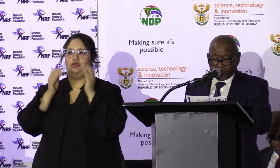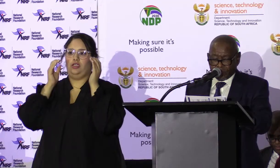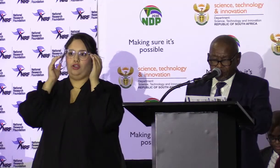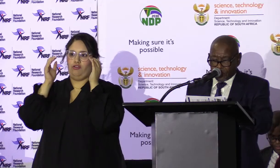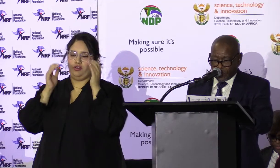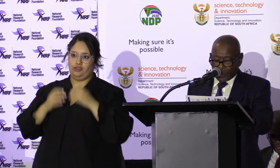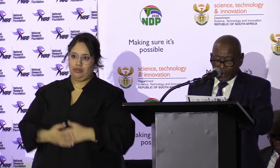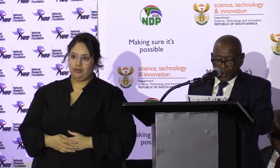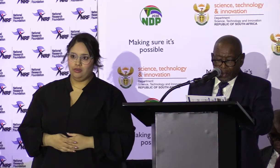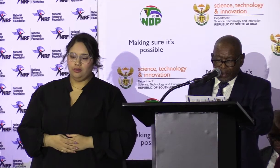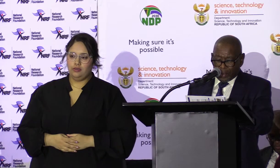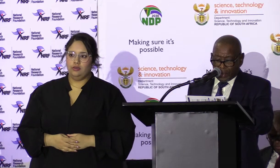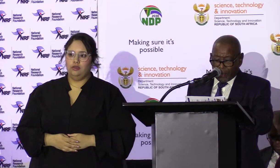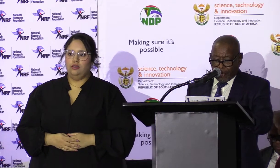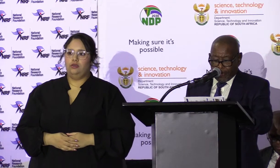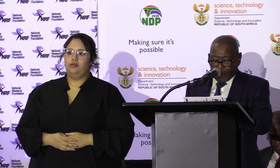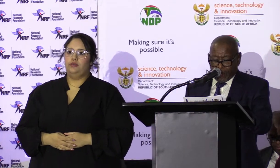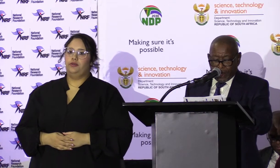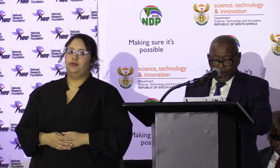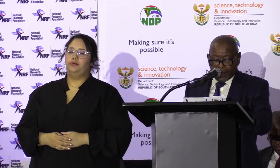Innovation,